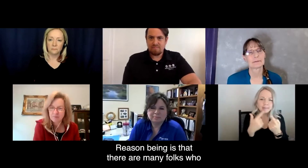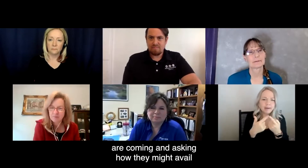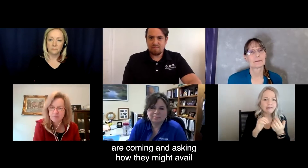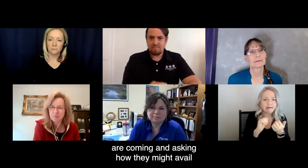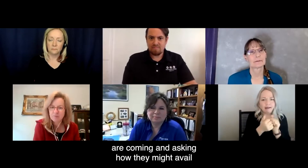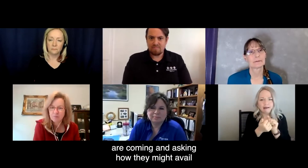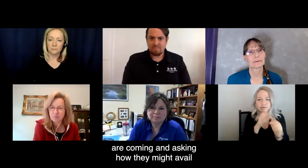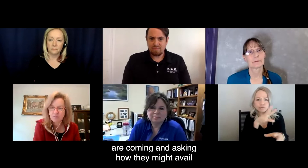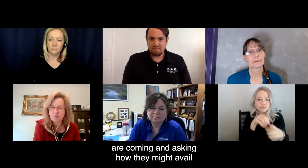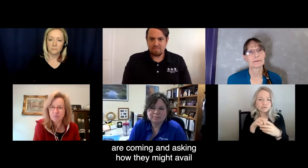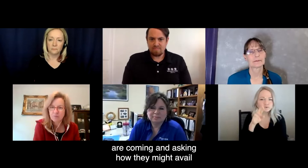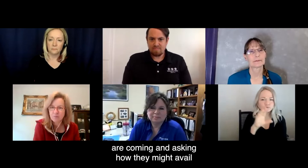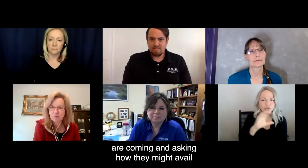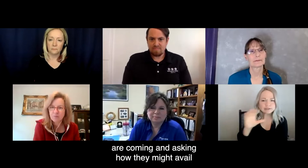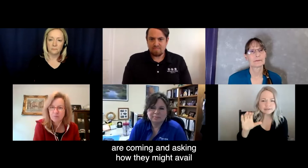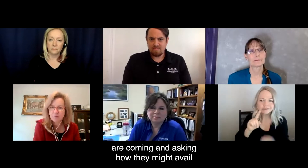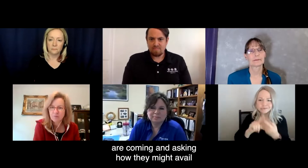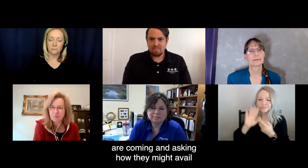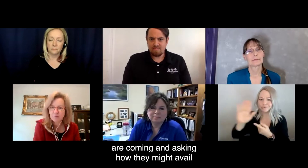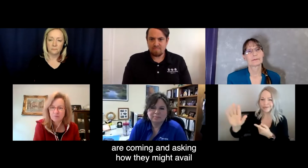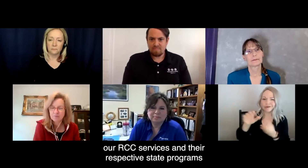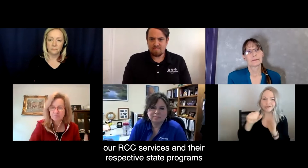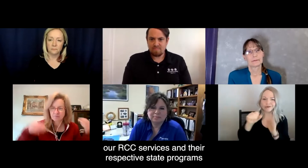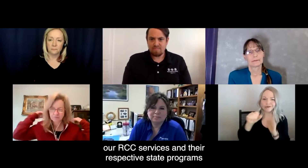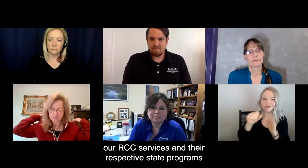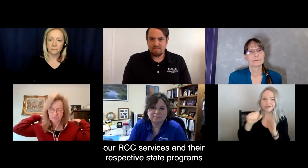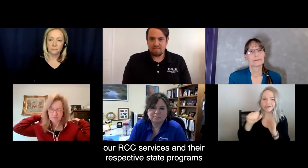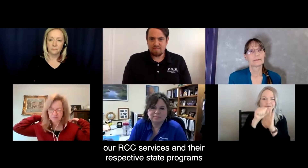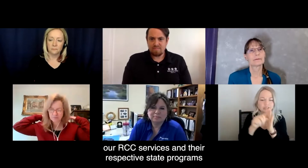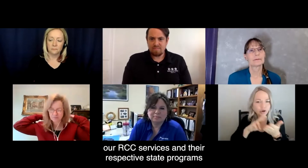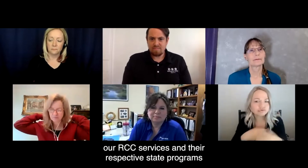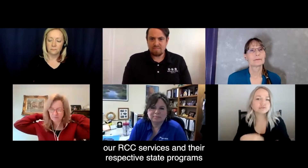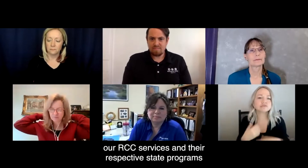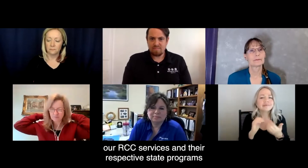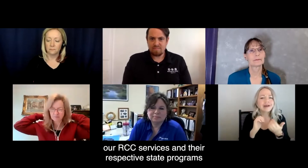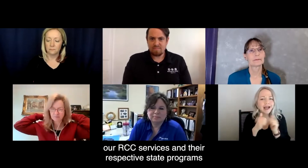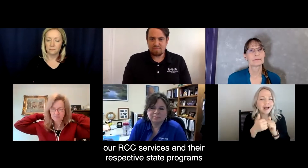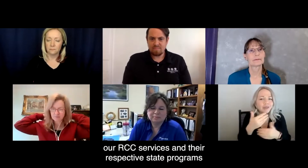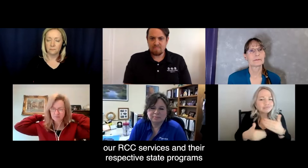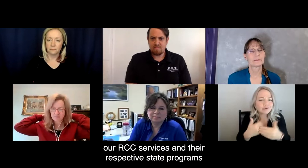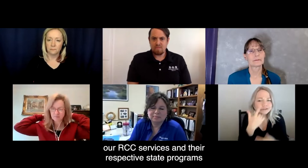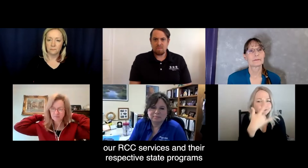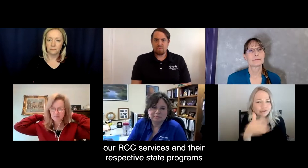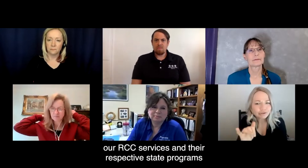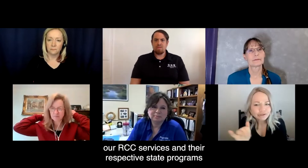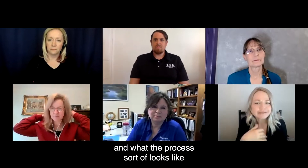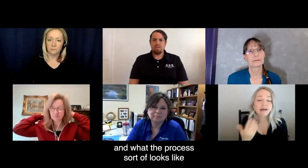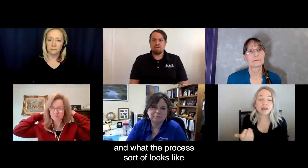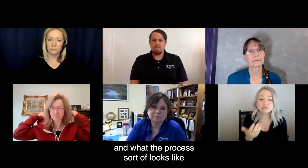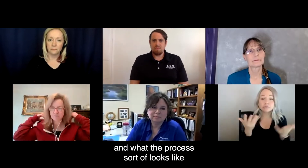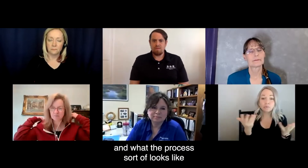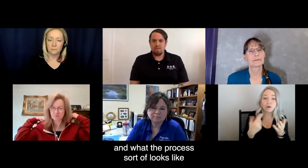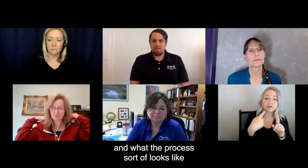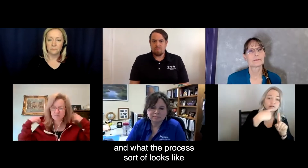folks who are coming and asking how they might avail of RCC services in their respective state programs and